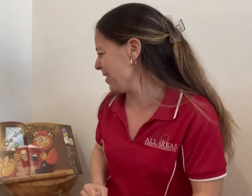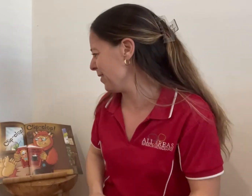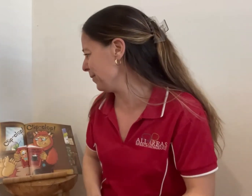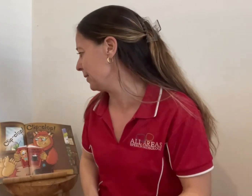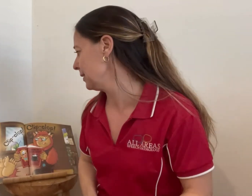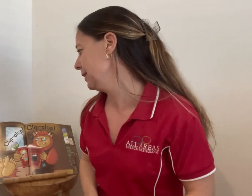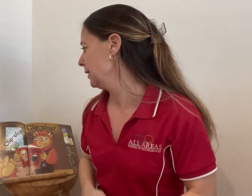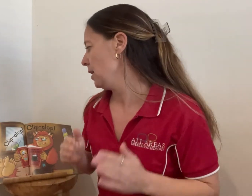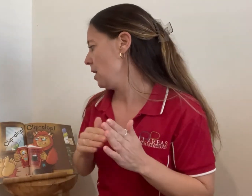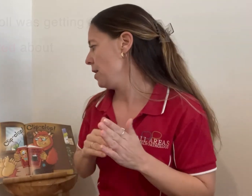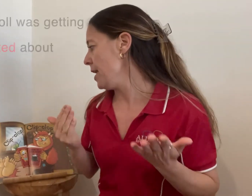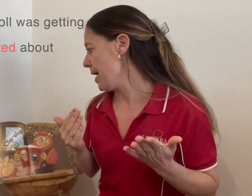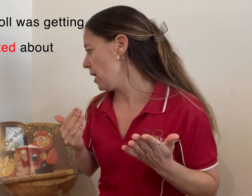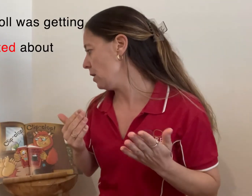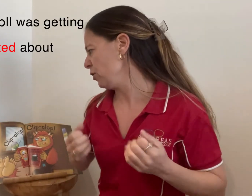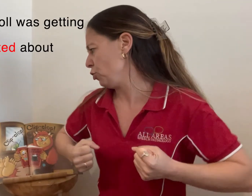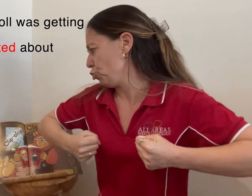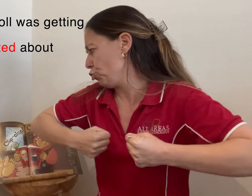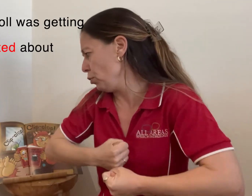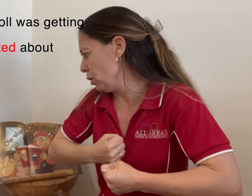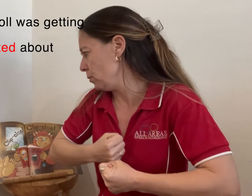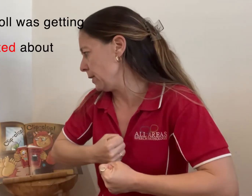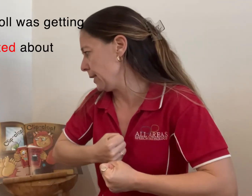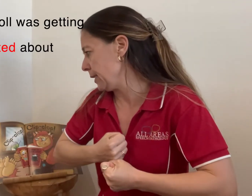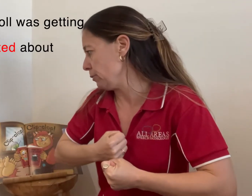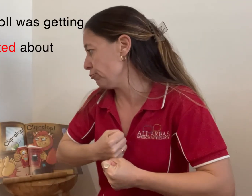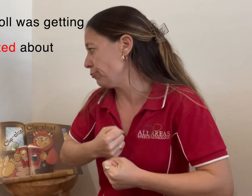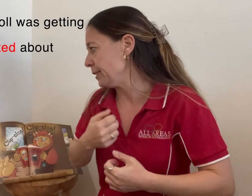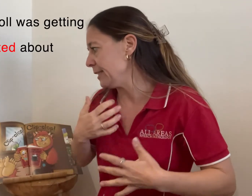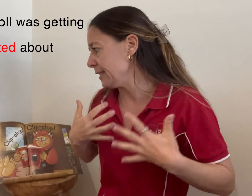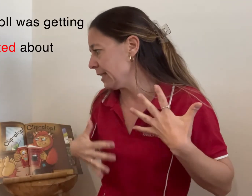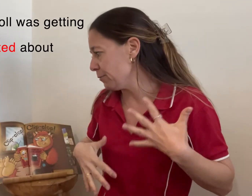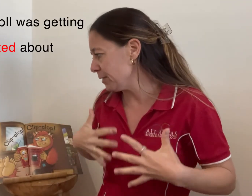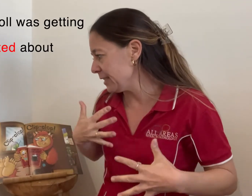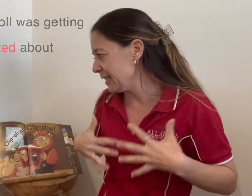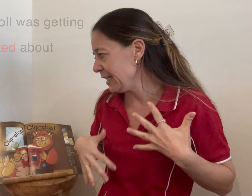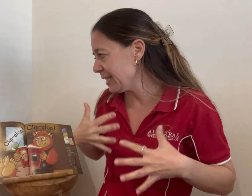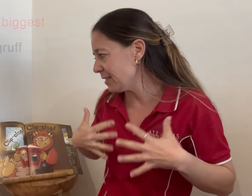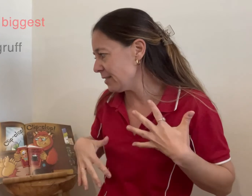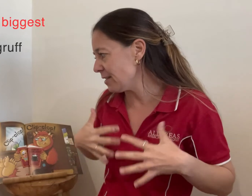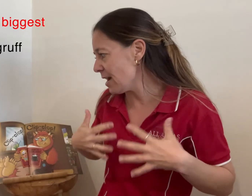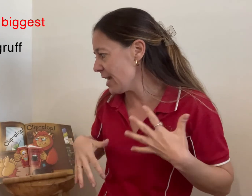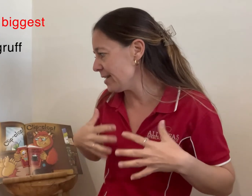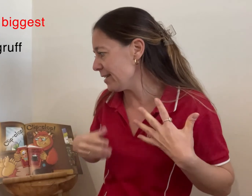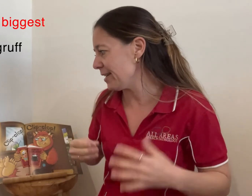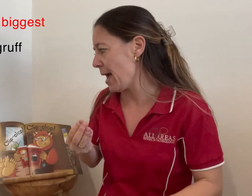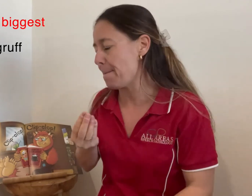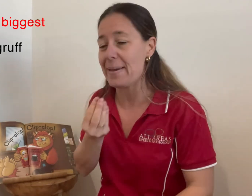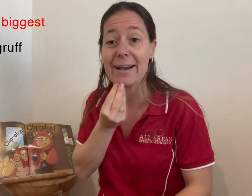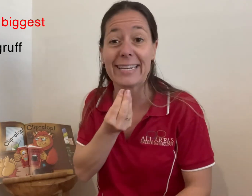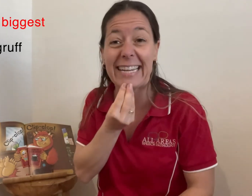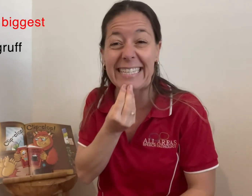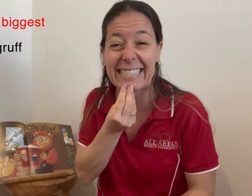no. Now the troll was getting really excited about eating